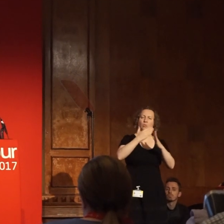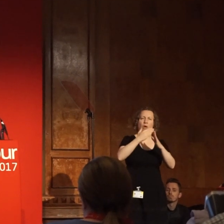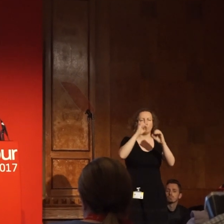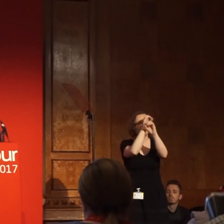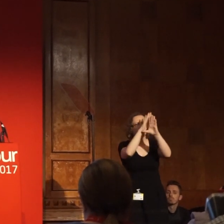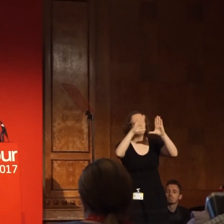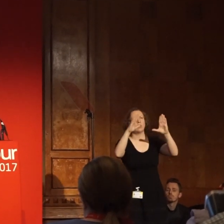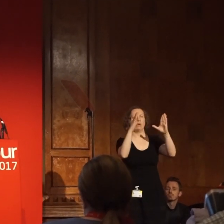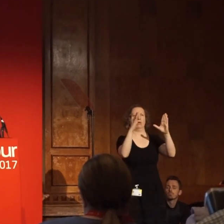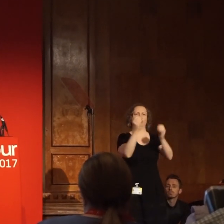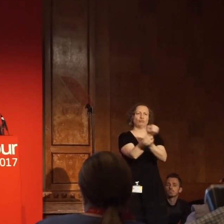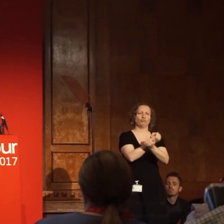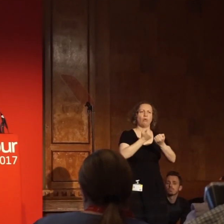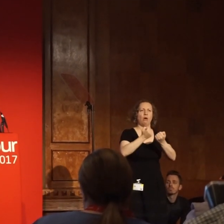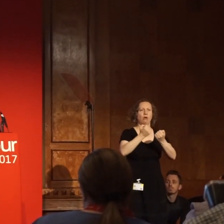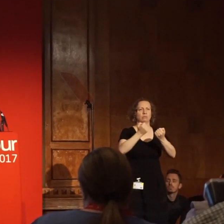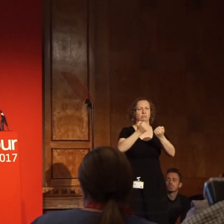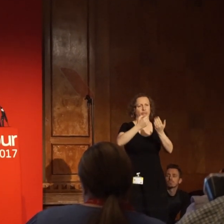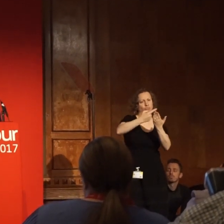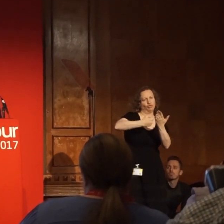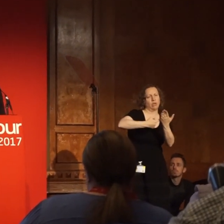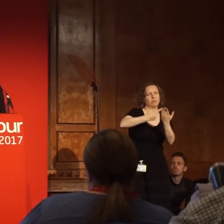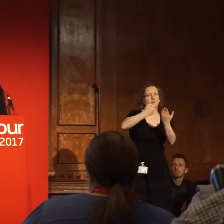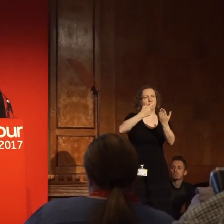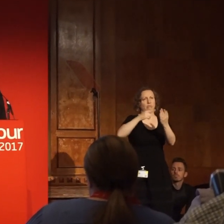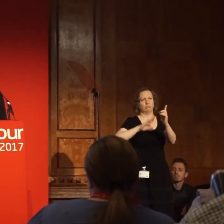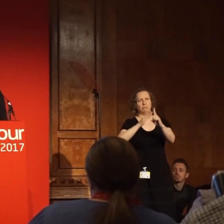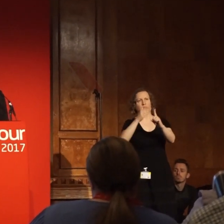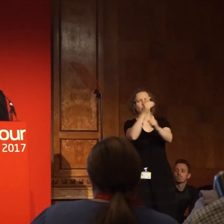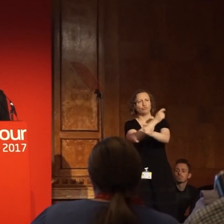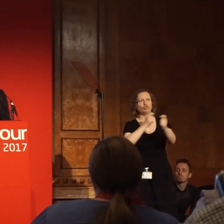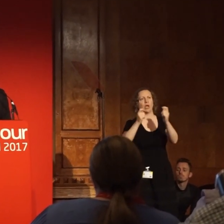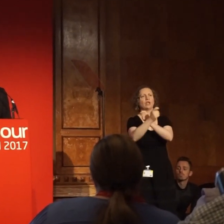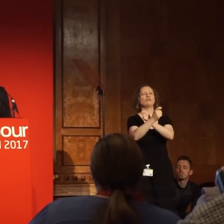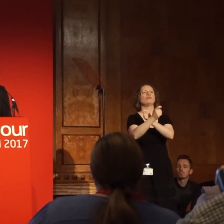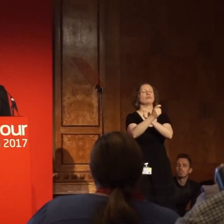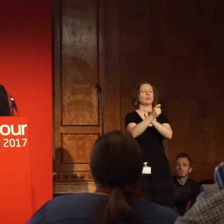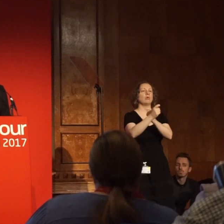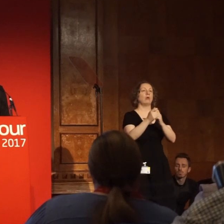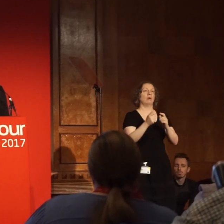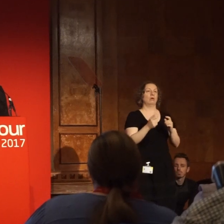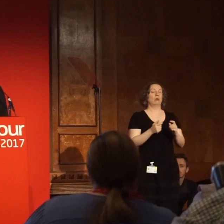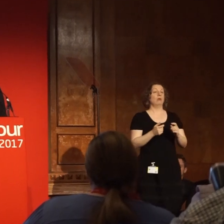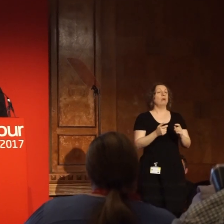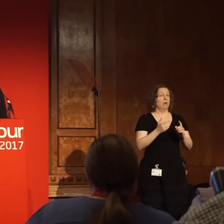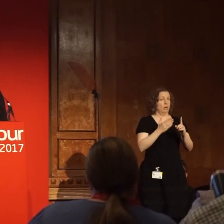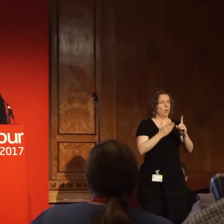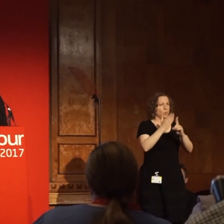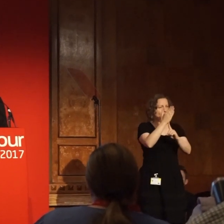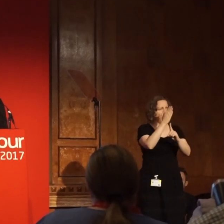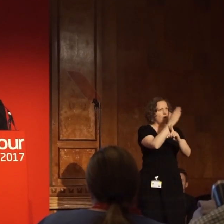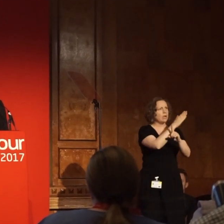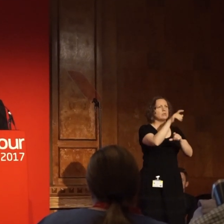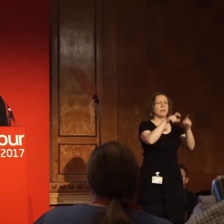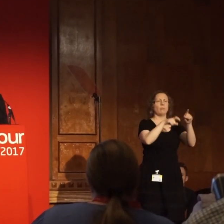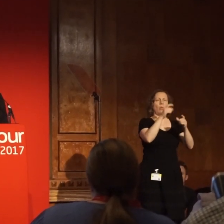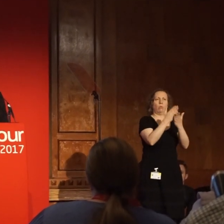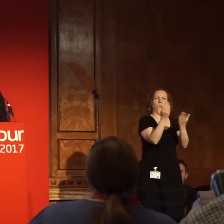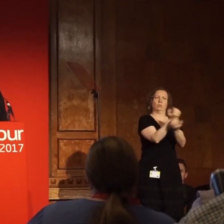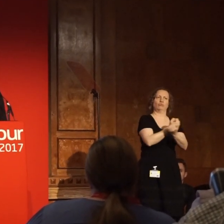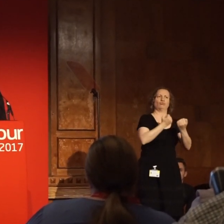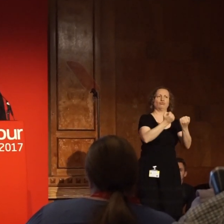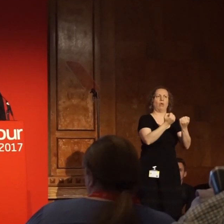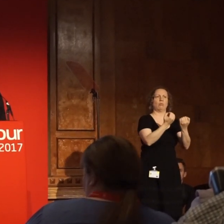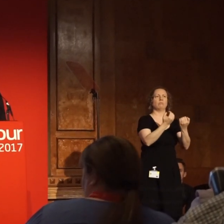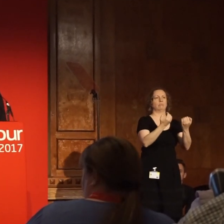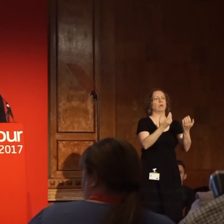And so that is a great team, and there are many others all across the North West who are in the other positions in our shadow teams.